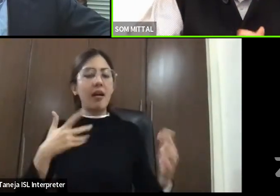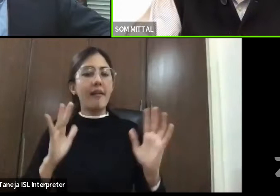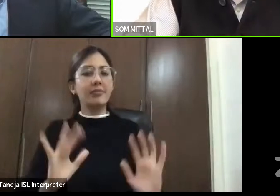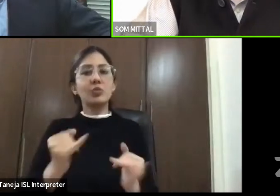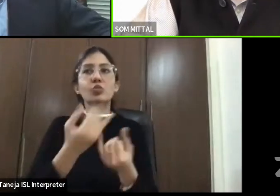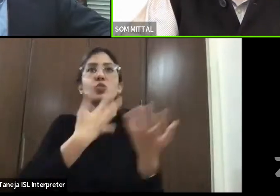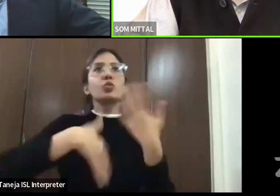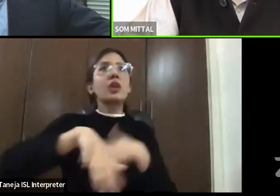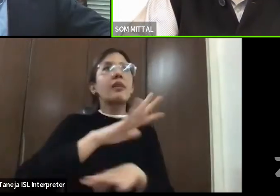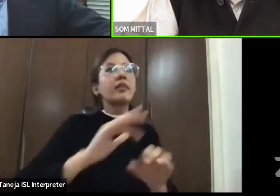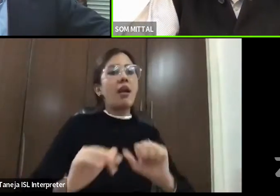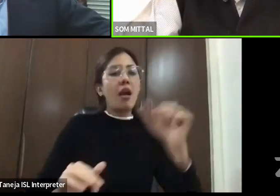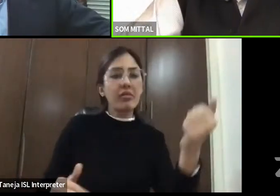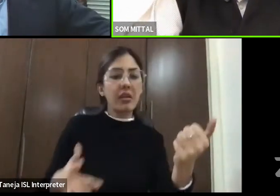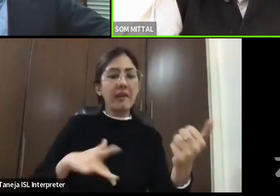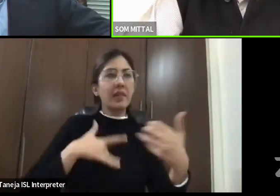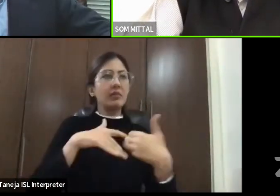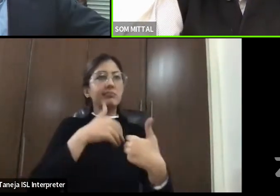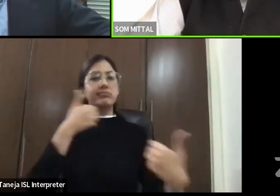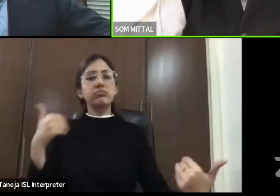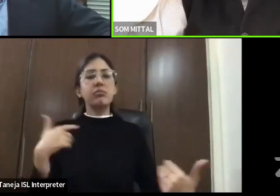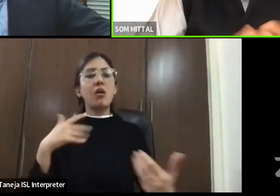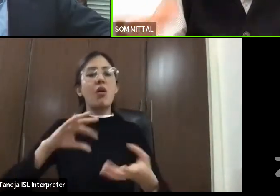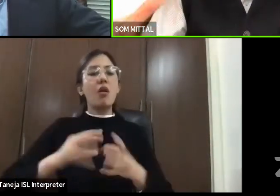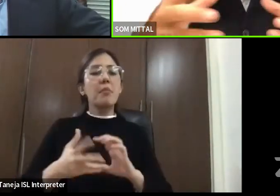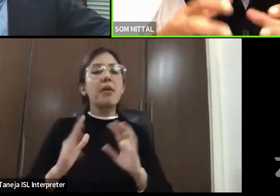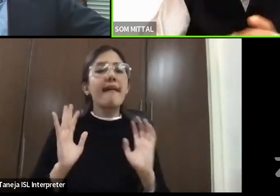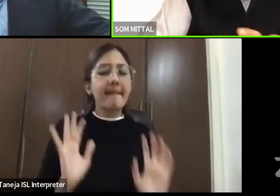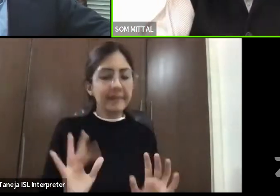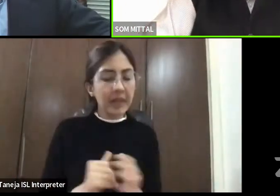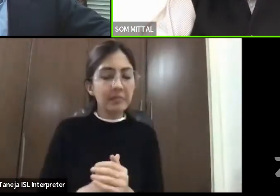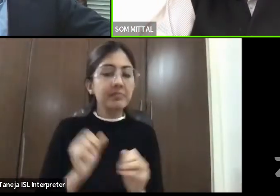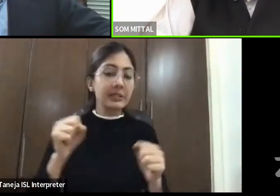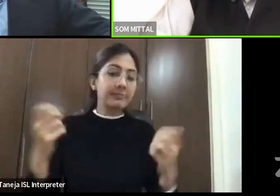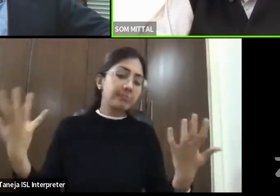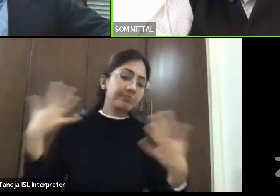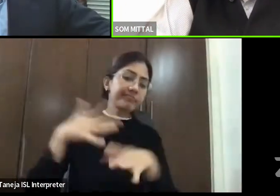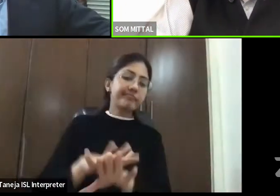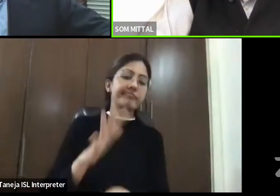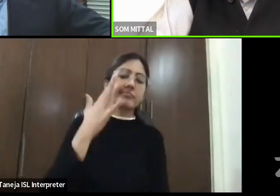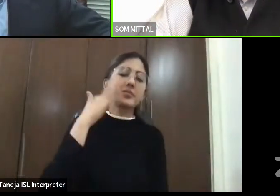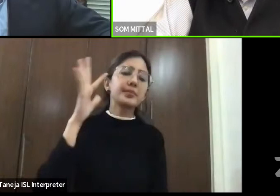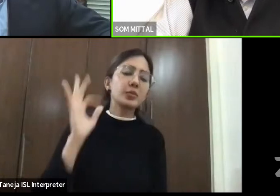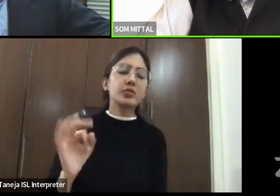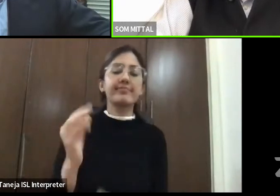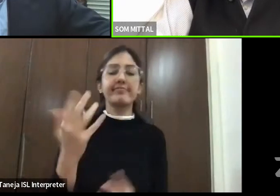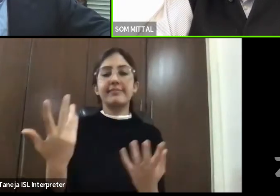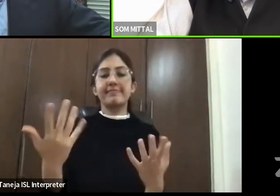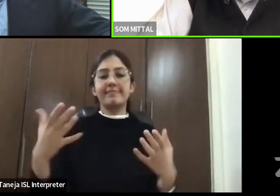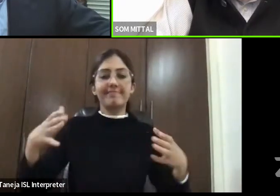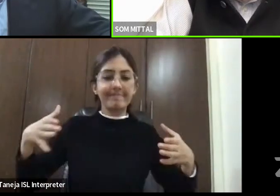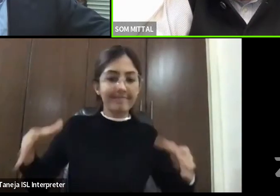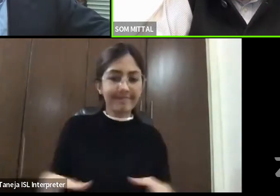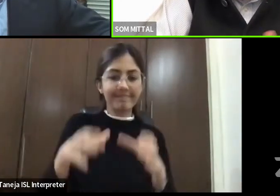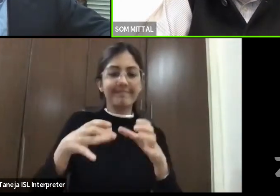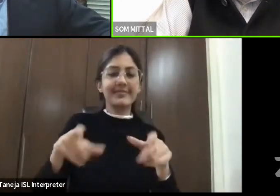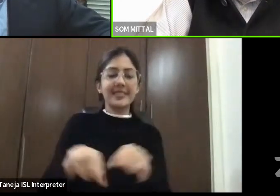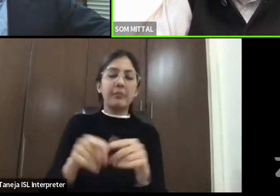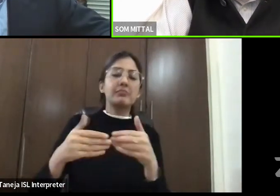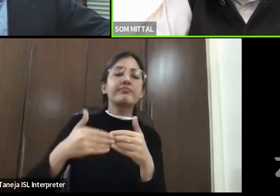in the past have been isolating them. And I think this making two of them to try and get it going, I think is a